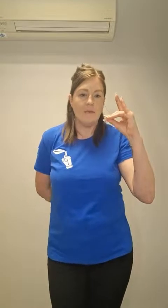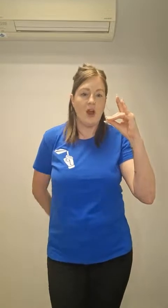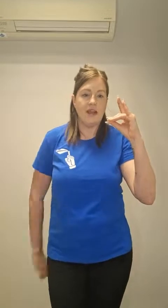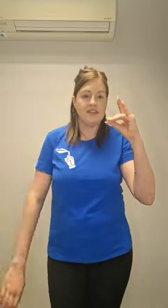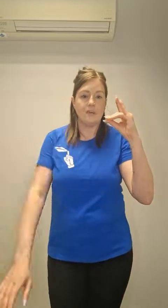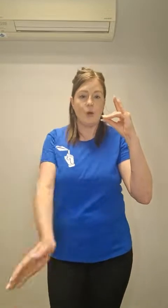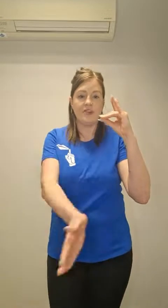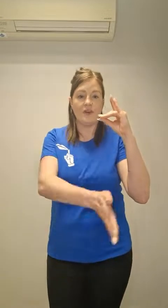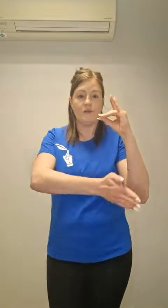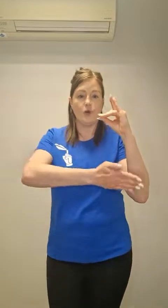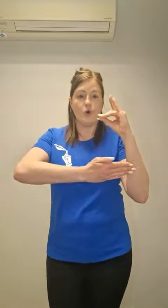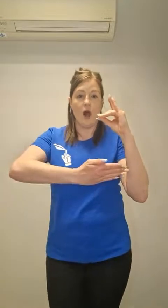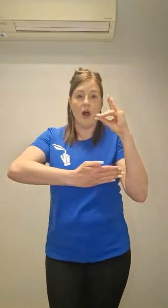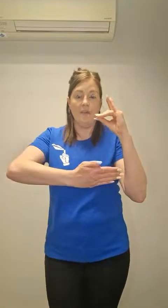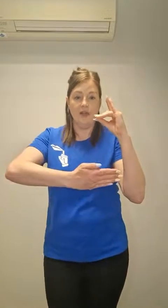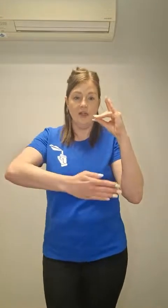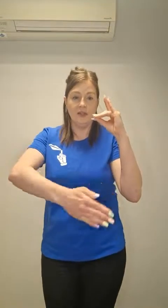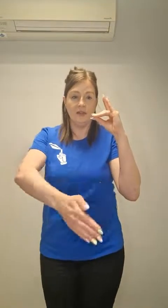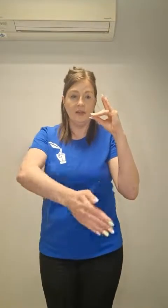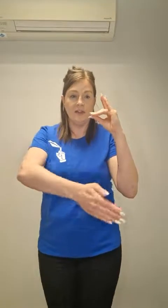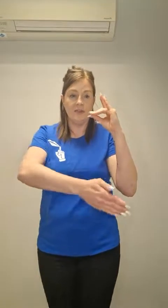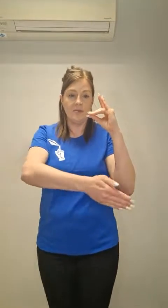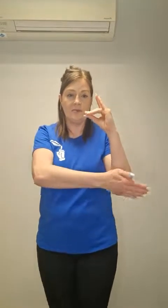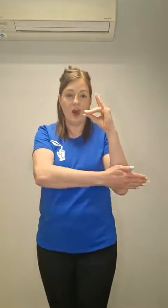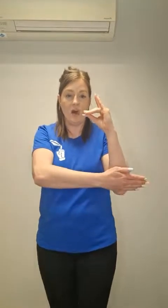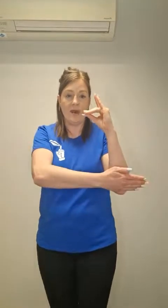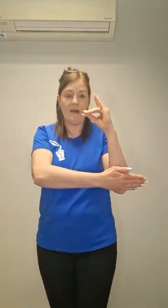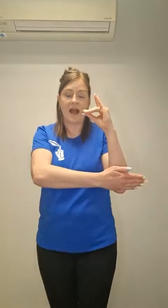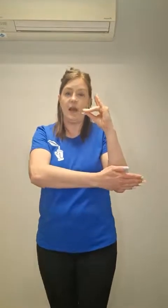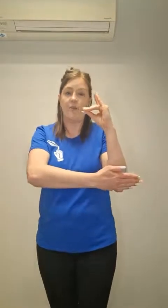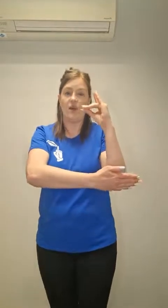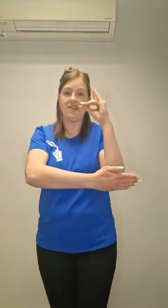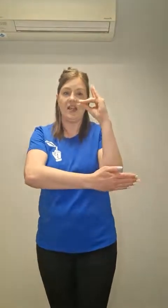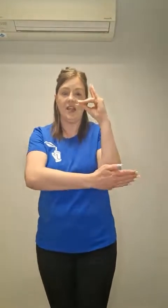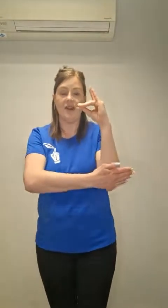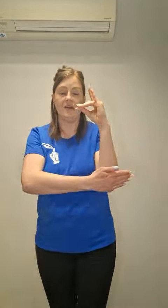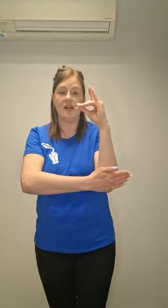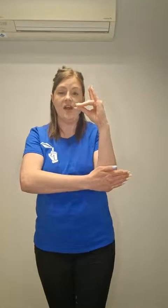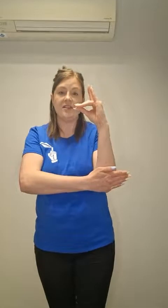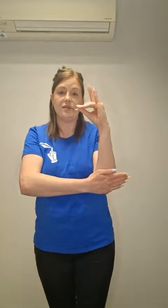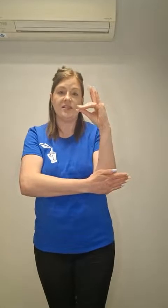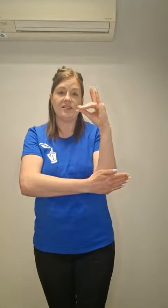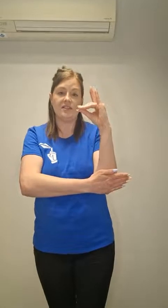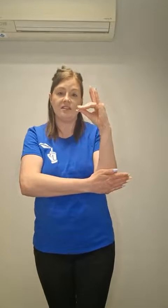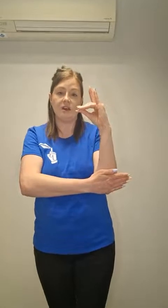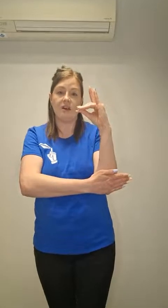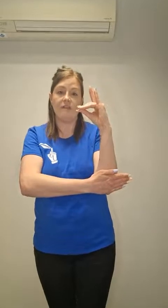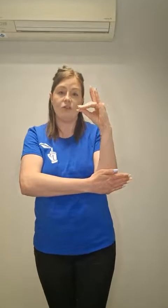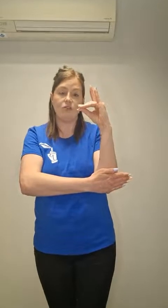Behind supporting forearm, palm back pointing in. So this is the sign for zoo.